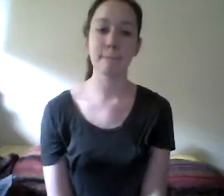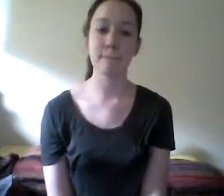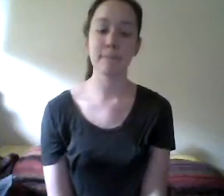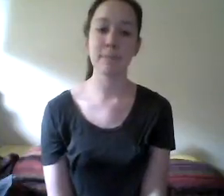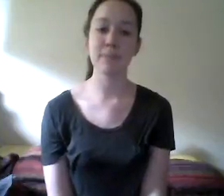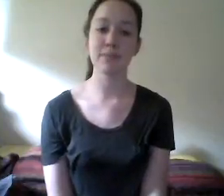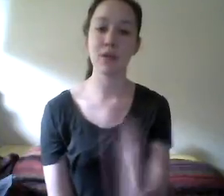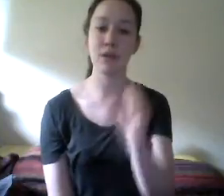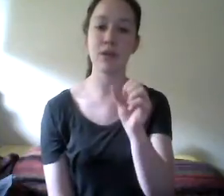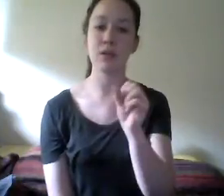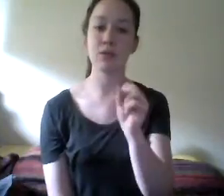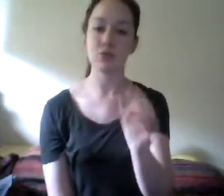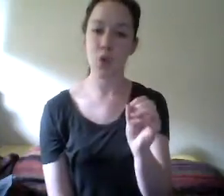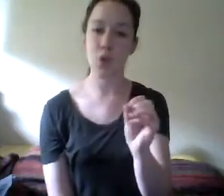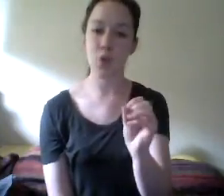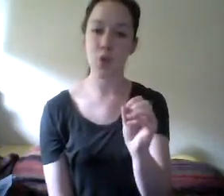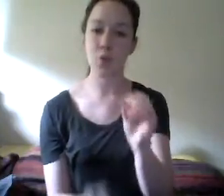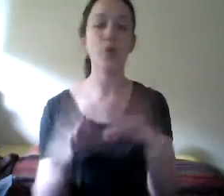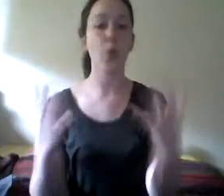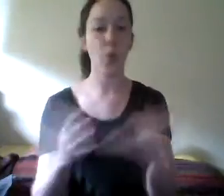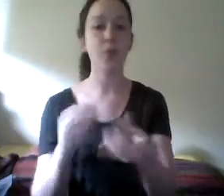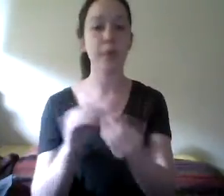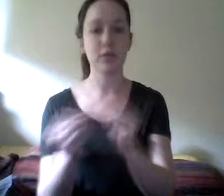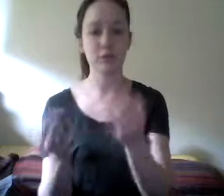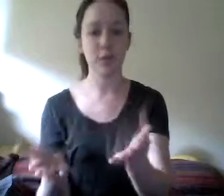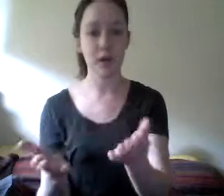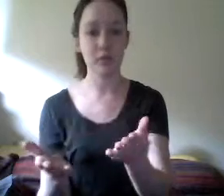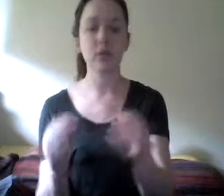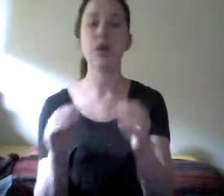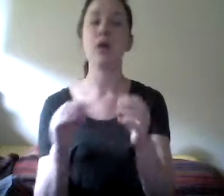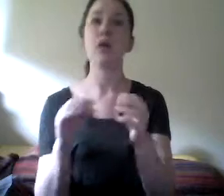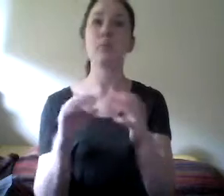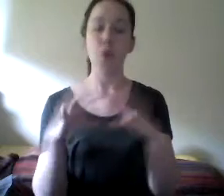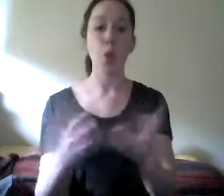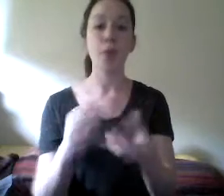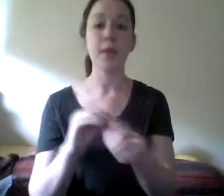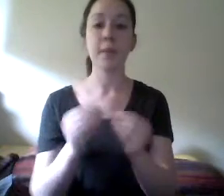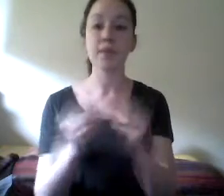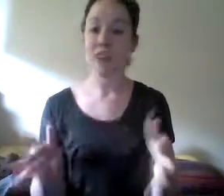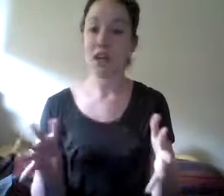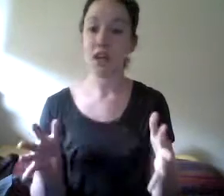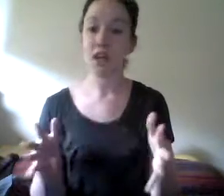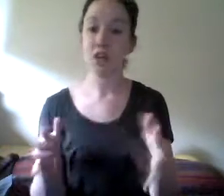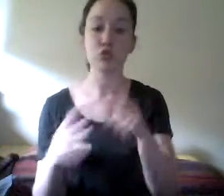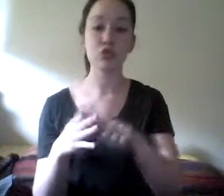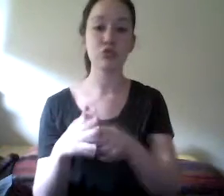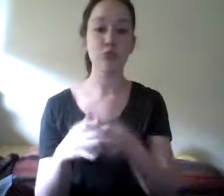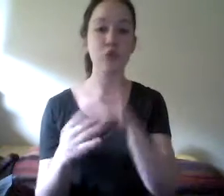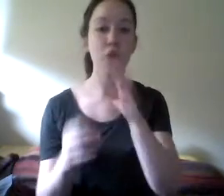So there are your whole numbers. After whole numbers, we start talking about integers.